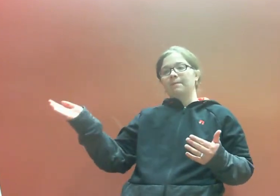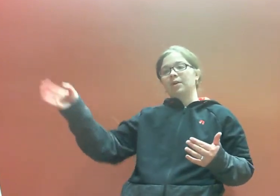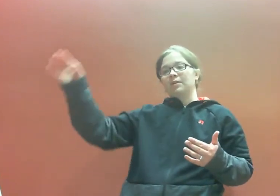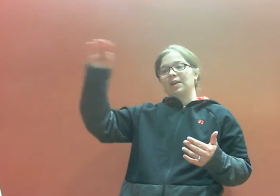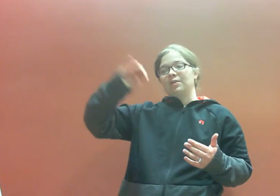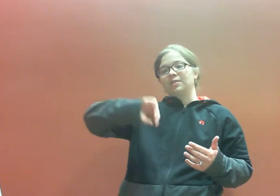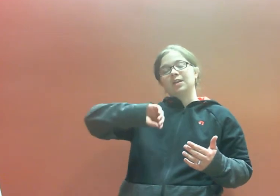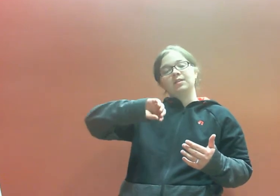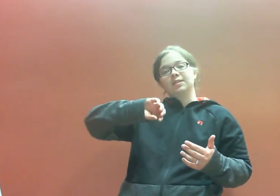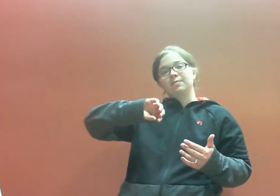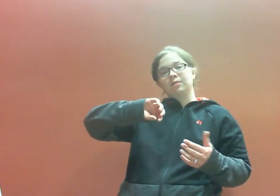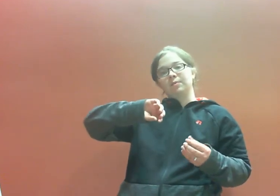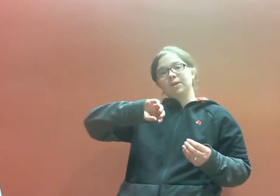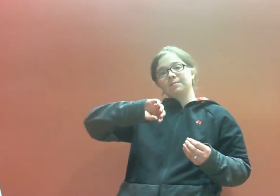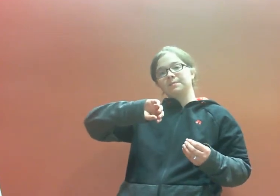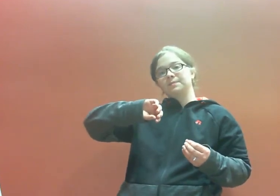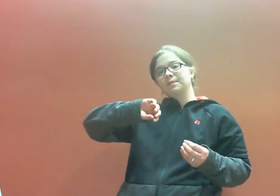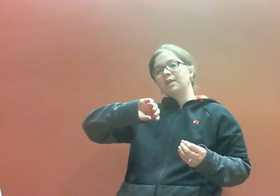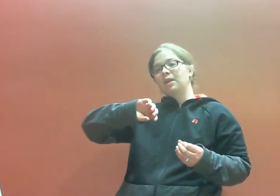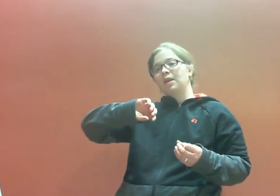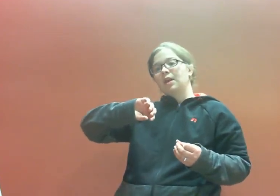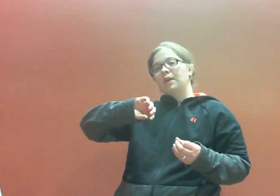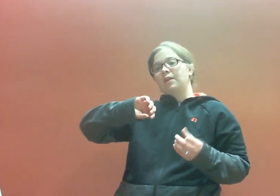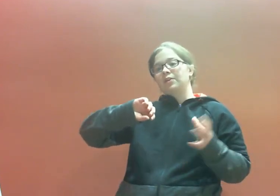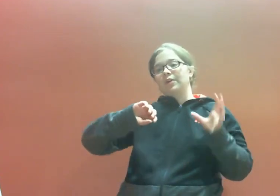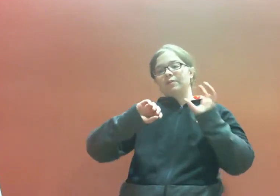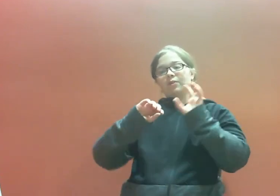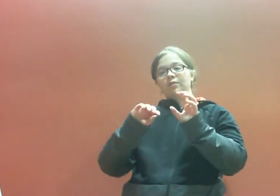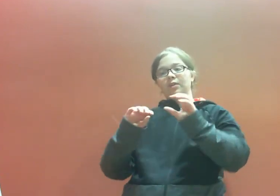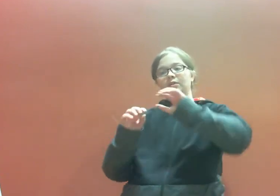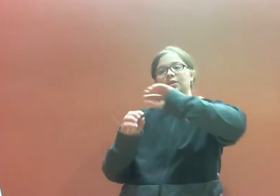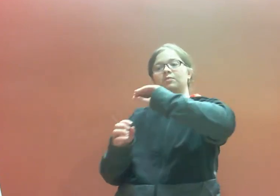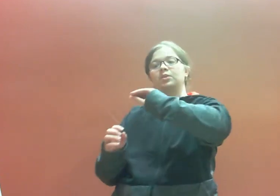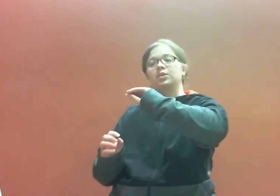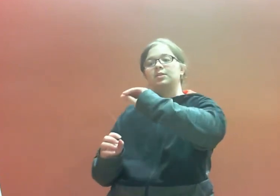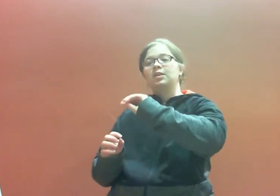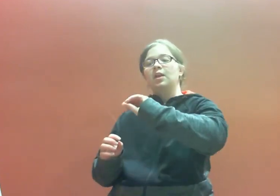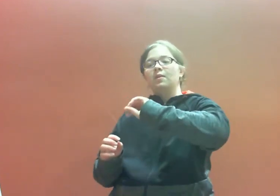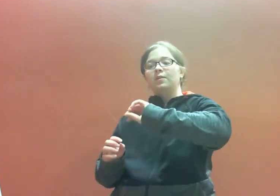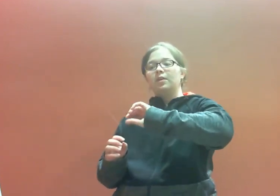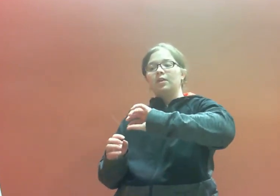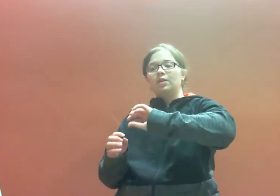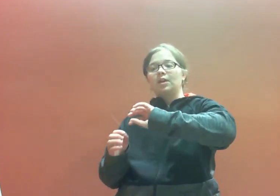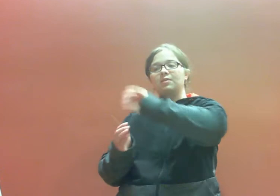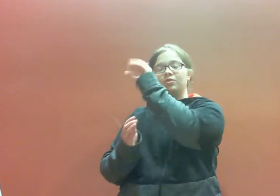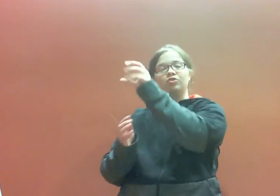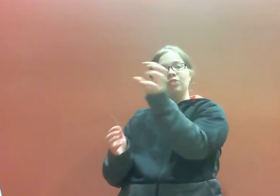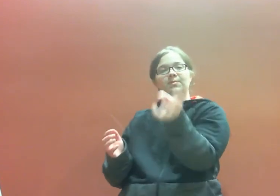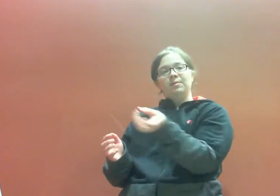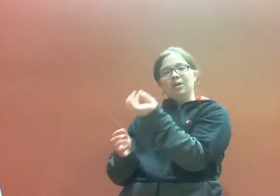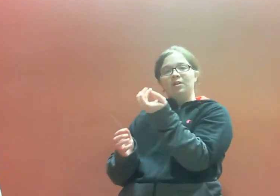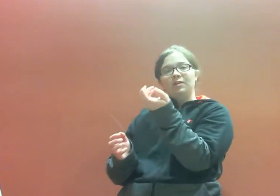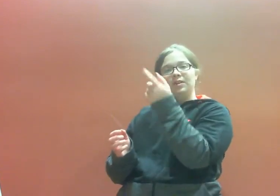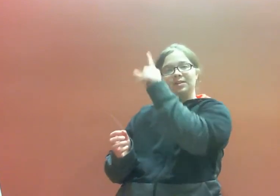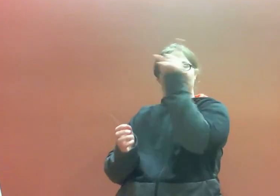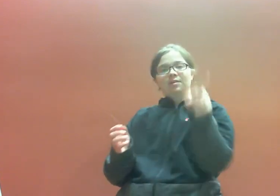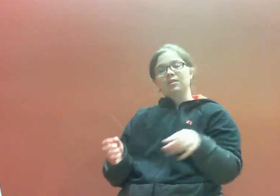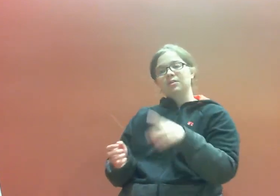on the outside, the smooth part. And then you have the cochlear duct, which is the kind of stripy part on the inside of the